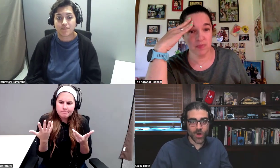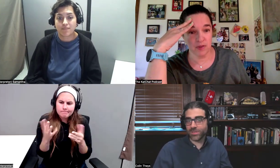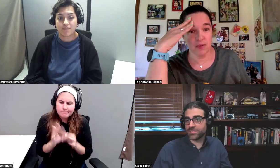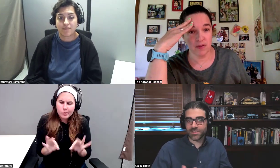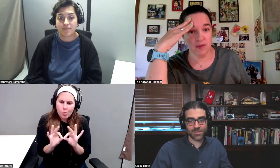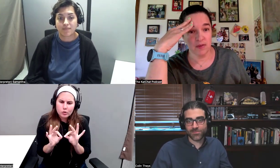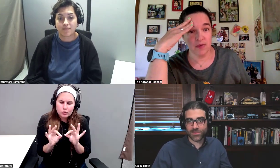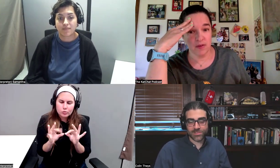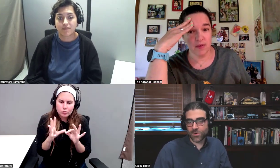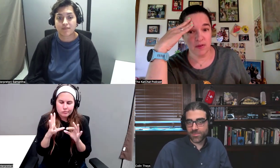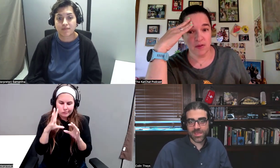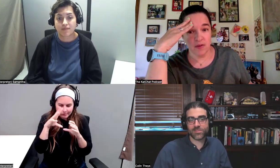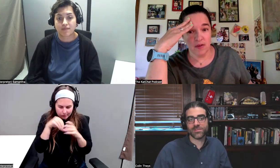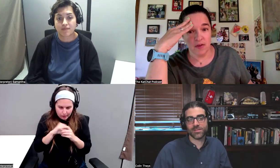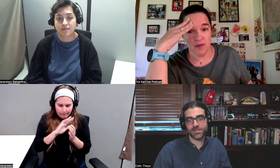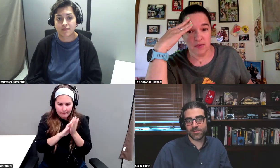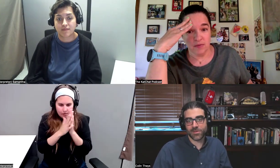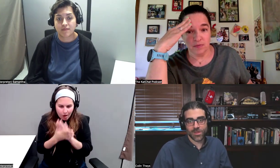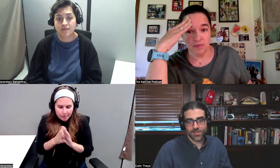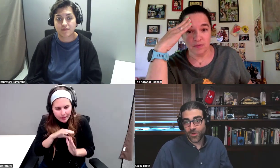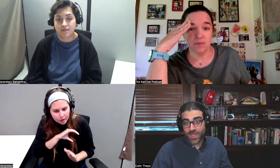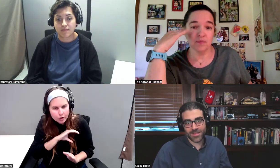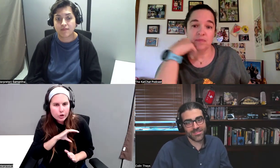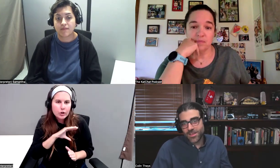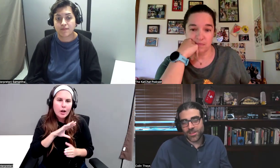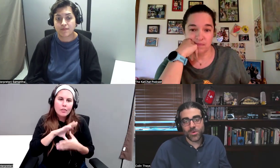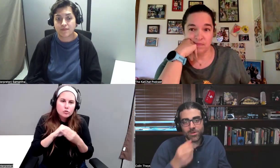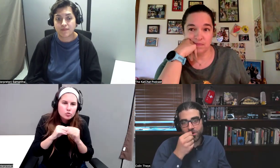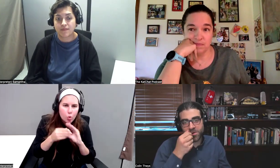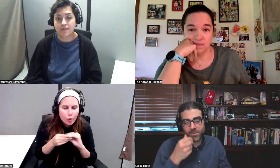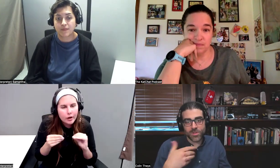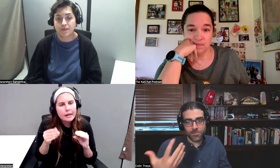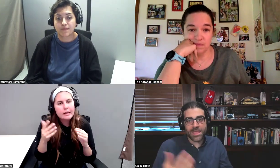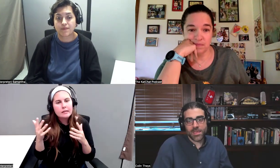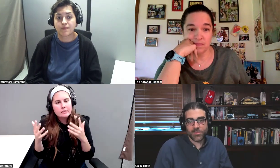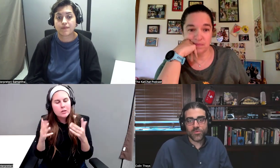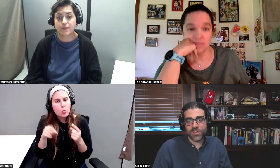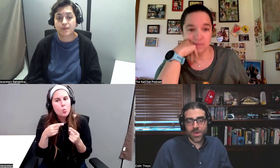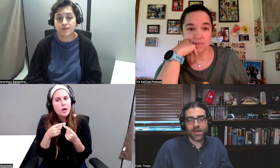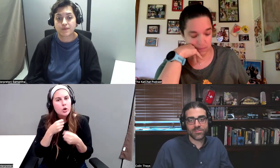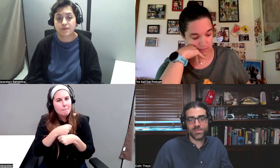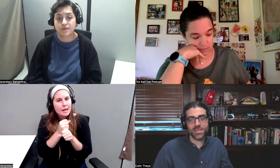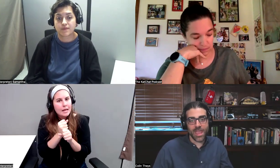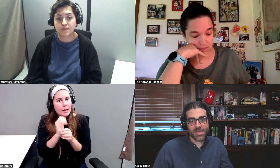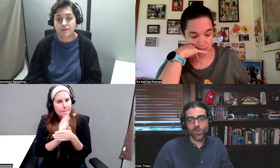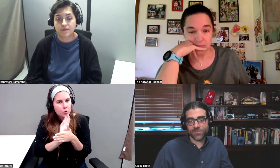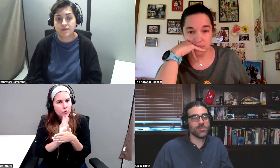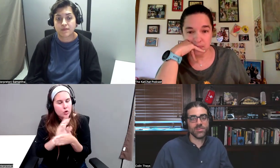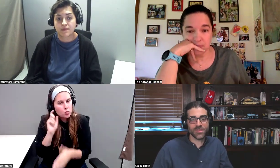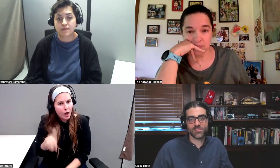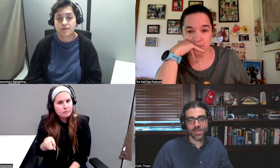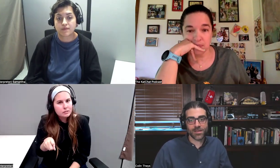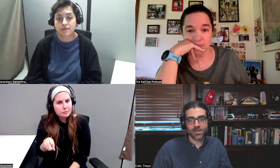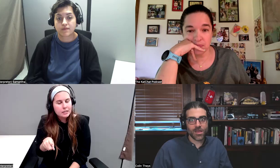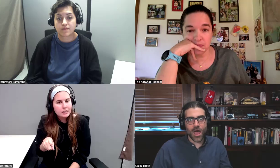the components and the story beats and the location. Because when you're making a movie, you have to be able, if